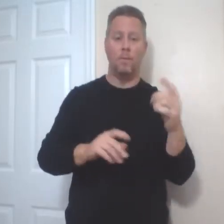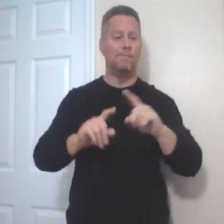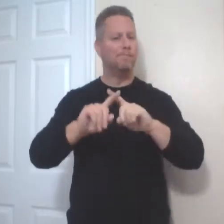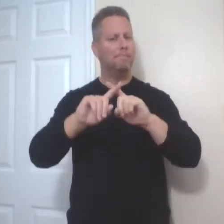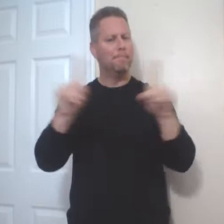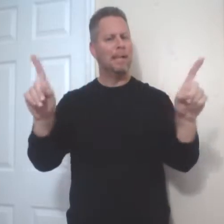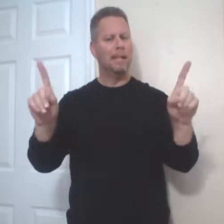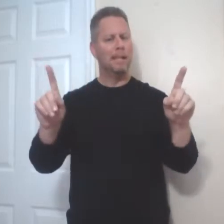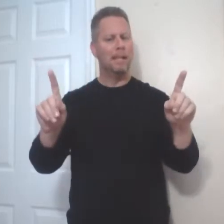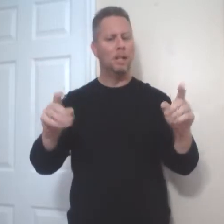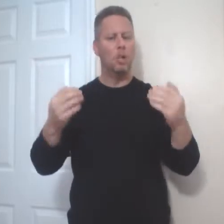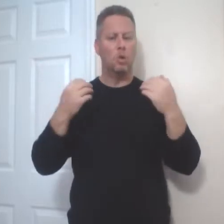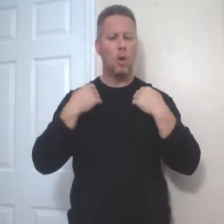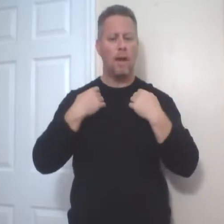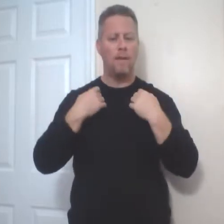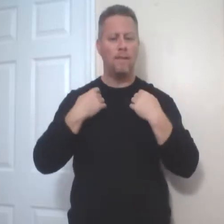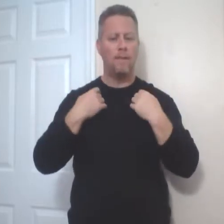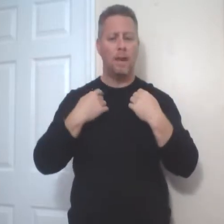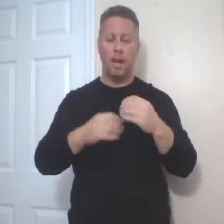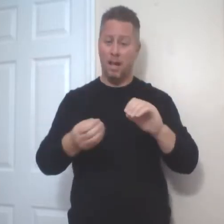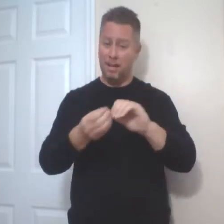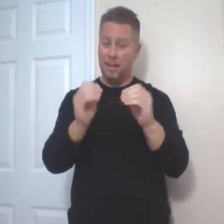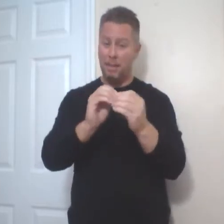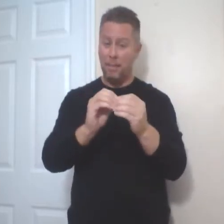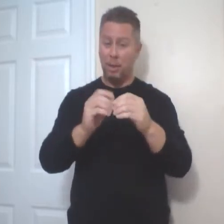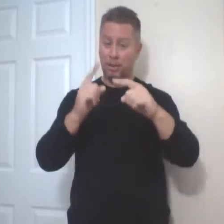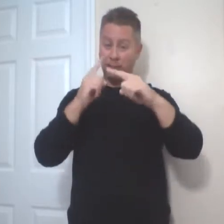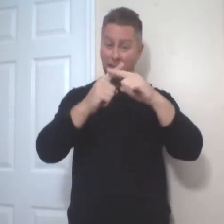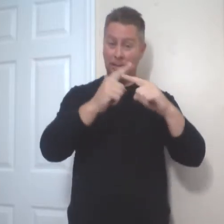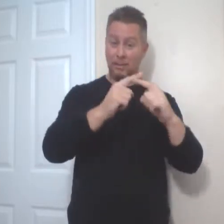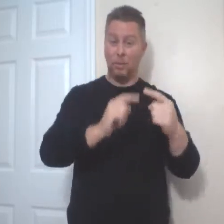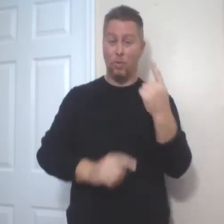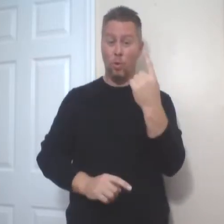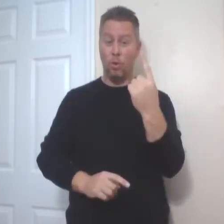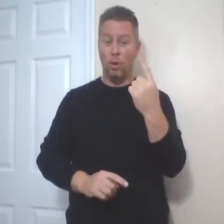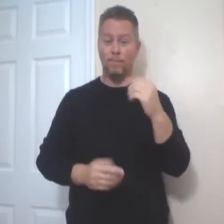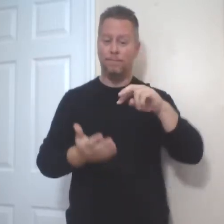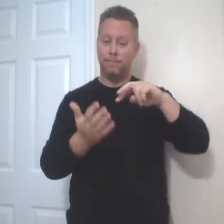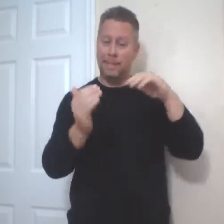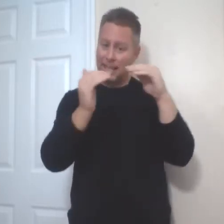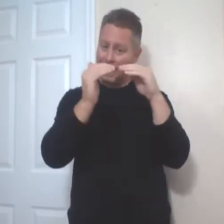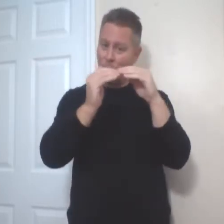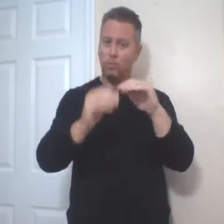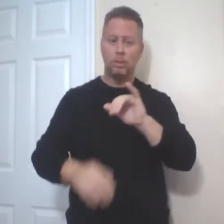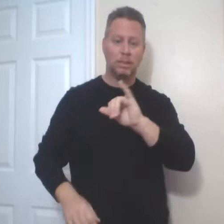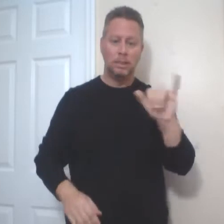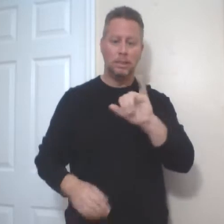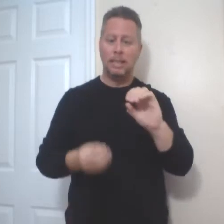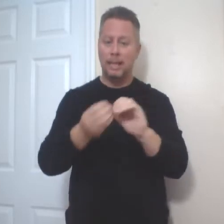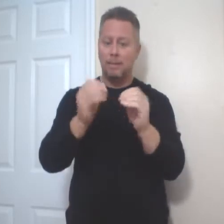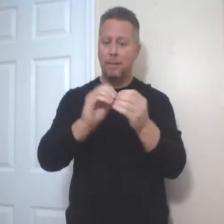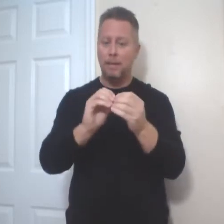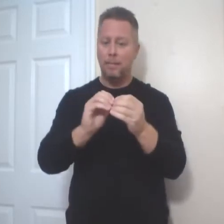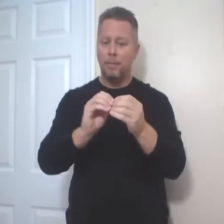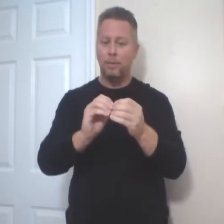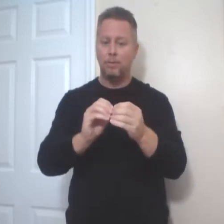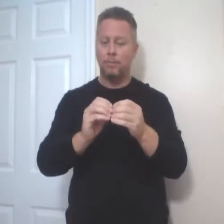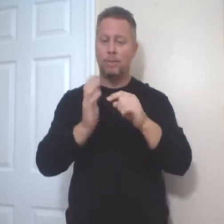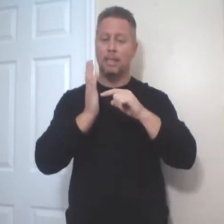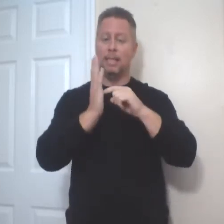anything times 1 stays the same. So I don't need to show this, and you need to get in the habit of not